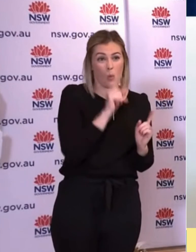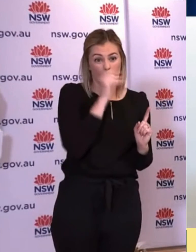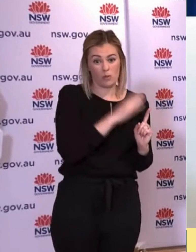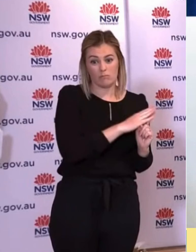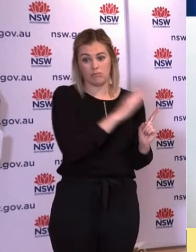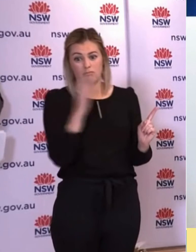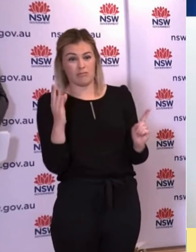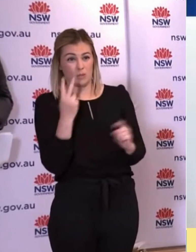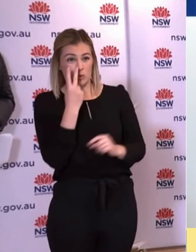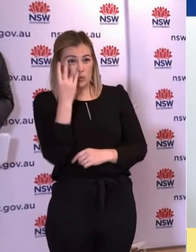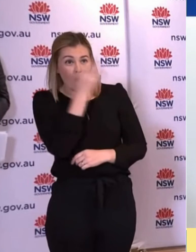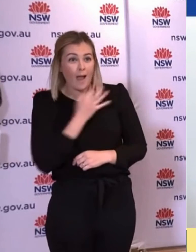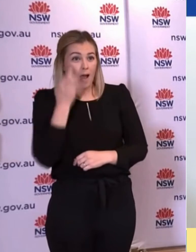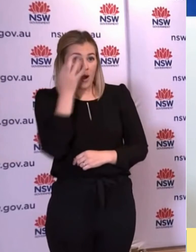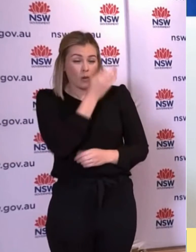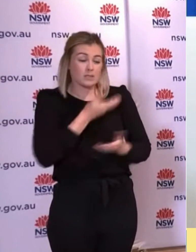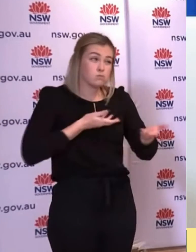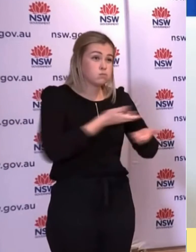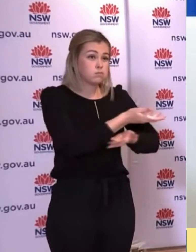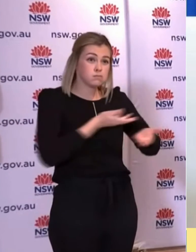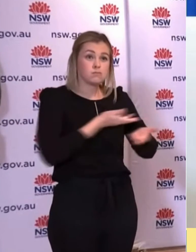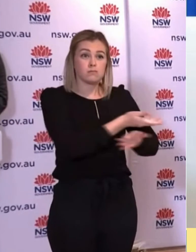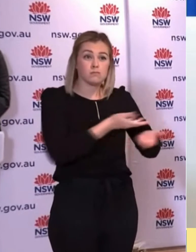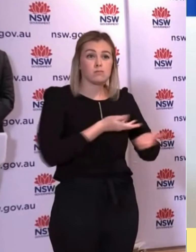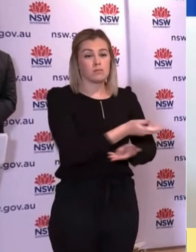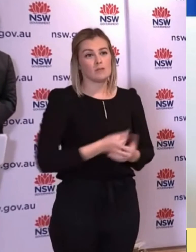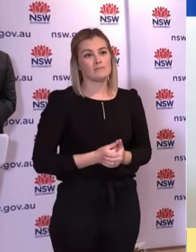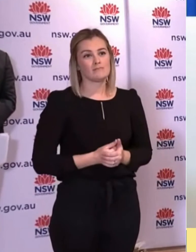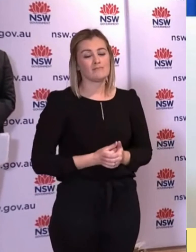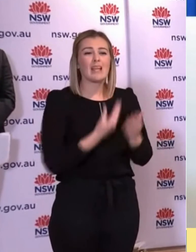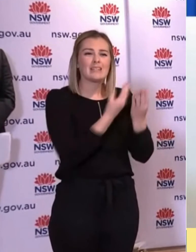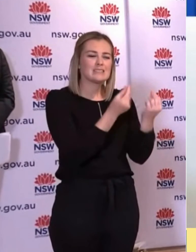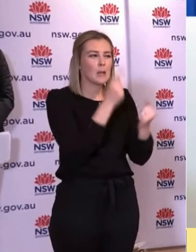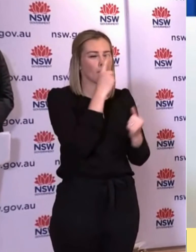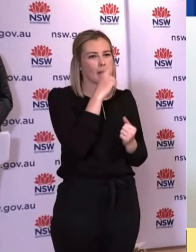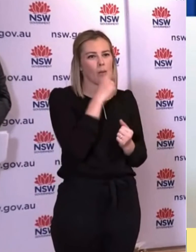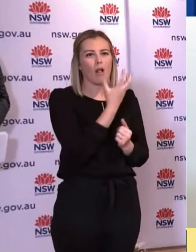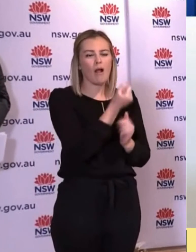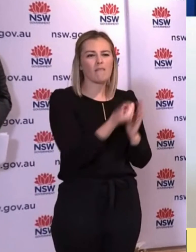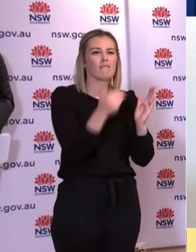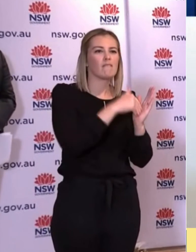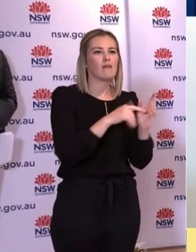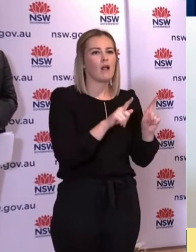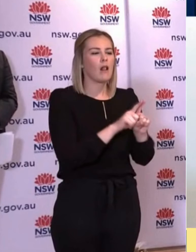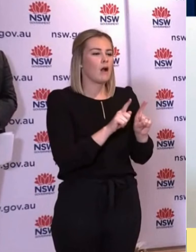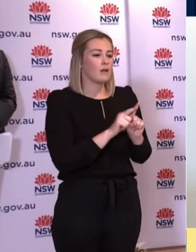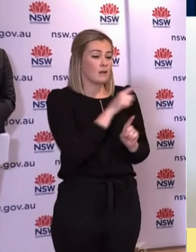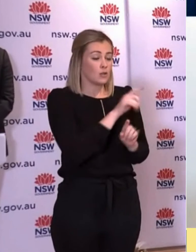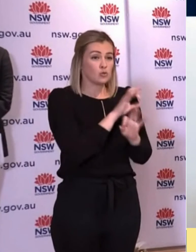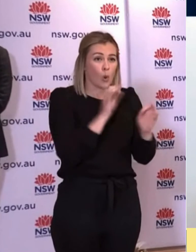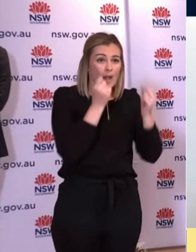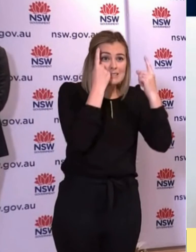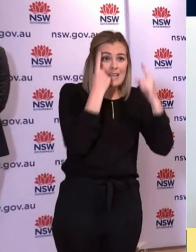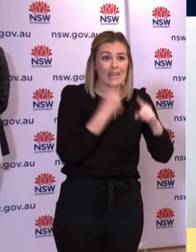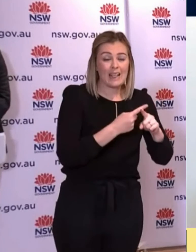some people who might have more complex life circumstances, such as mental health issues, or might speak a language other than English, or have